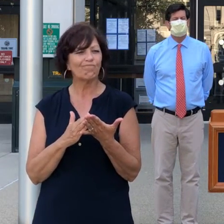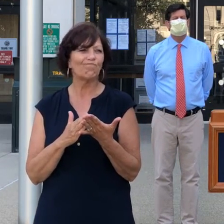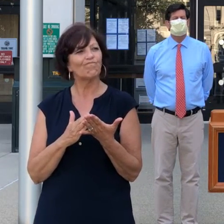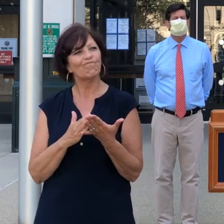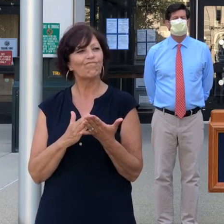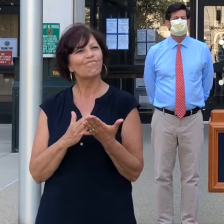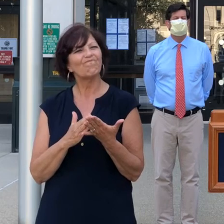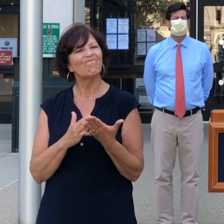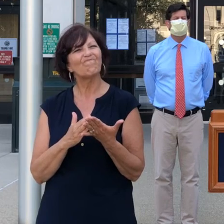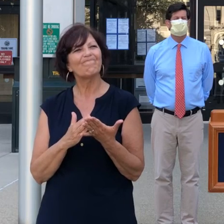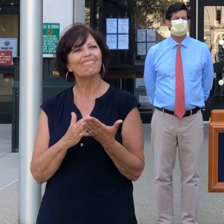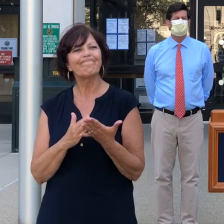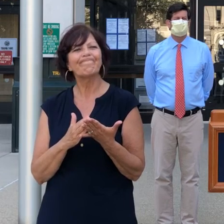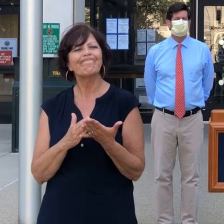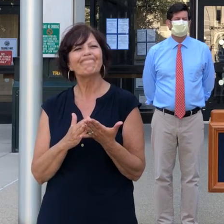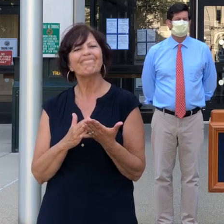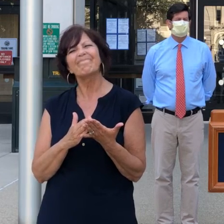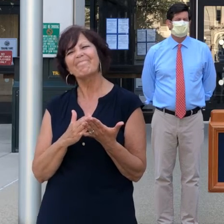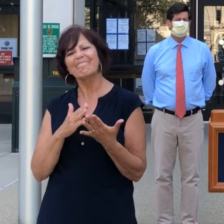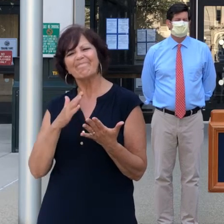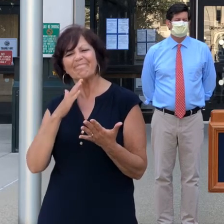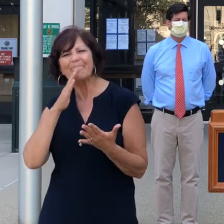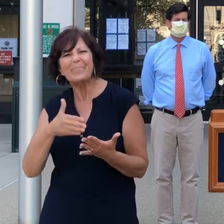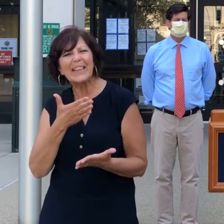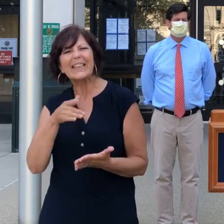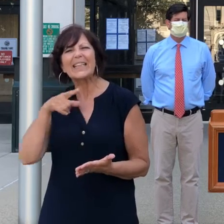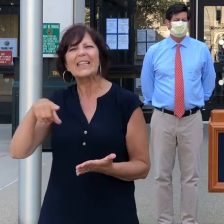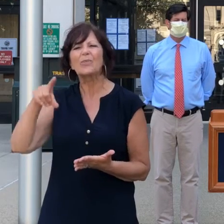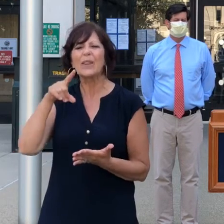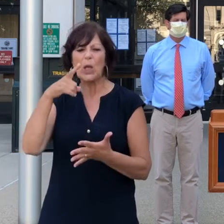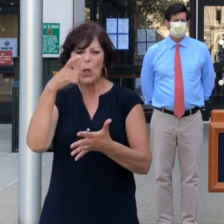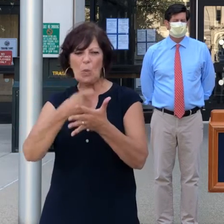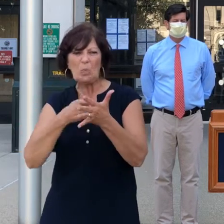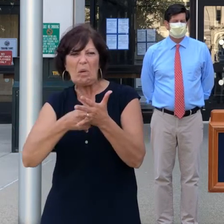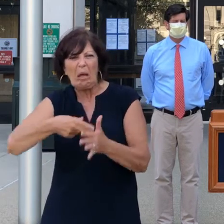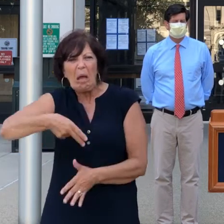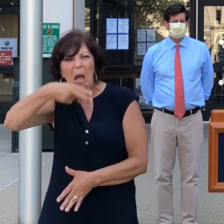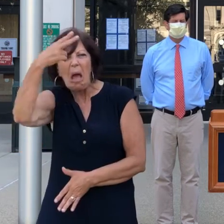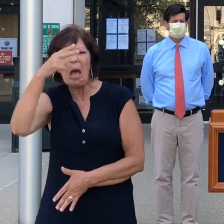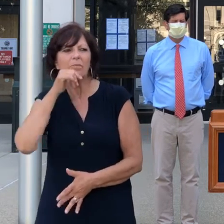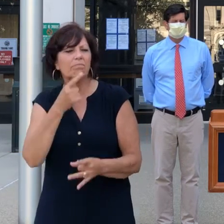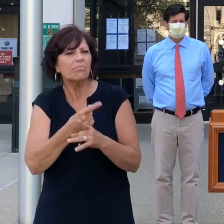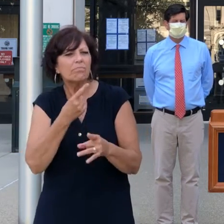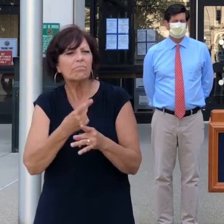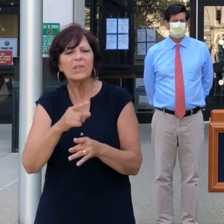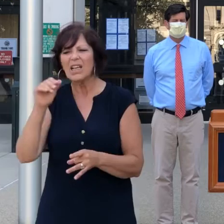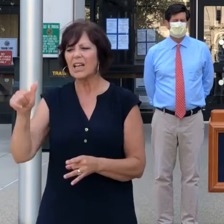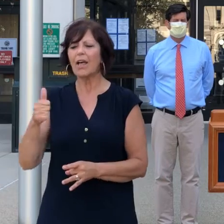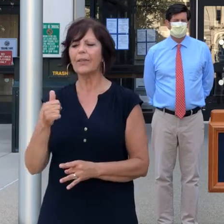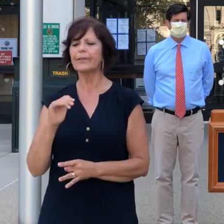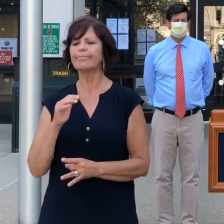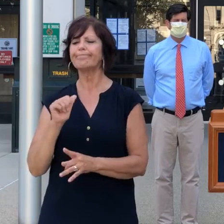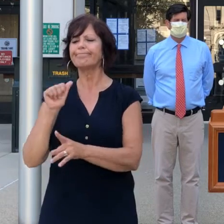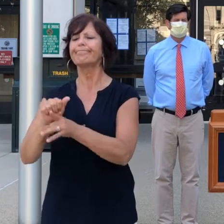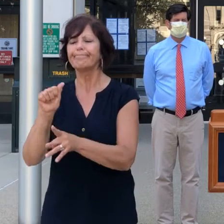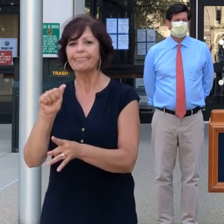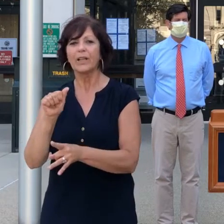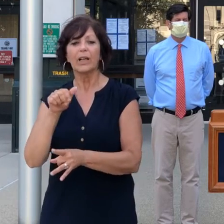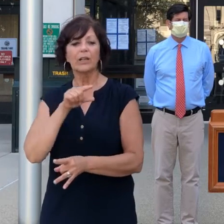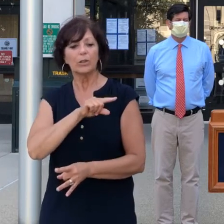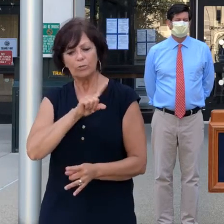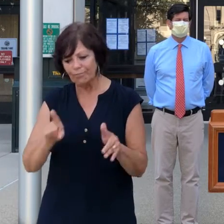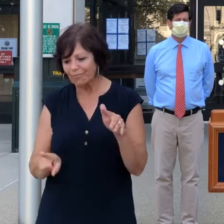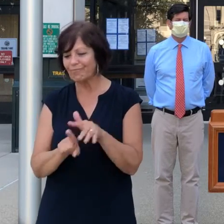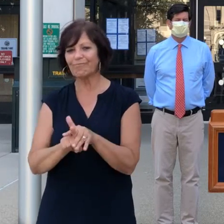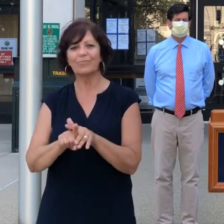not great practices out there in the public regarding price gouging and other misrepresentations of services. So she came at a time when